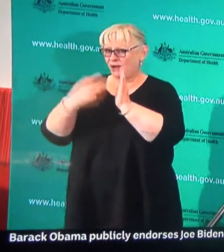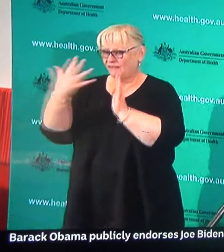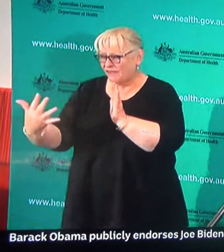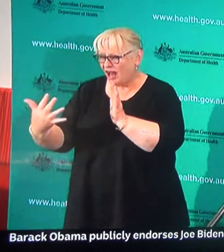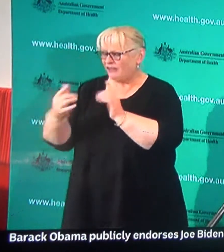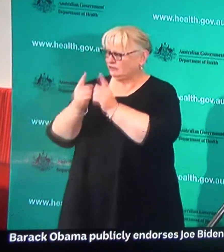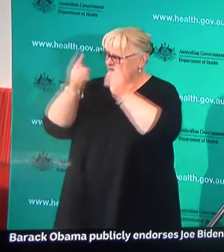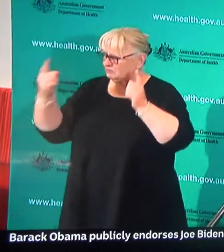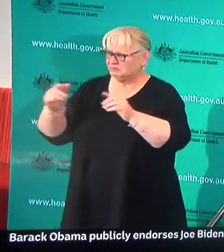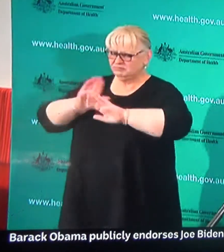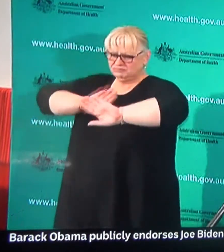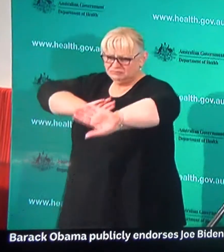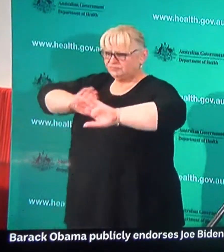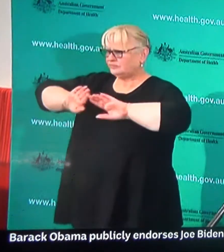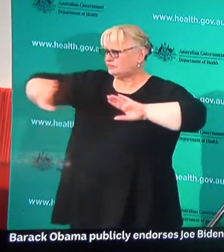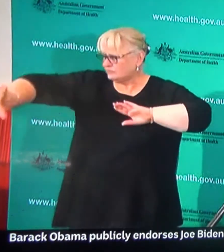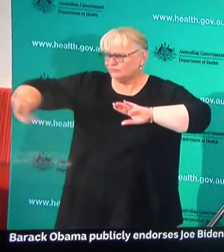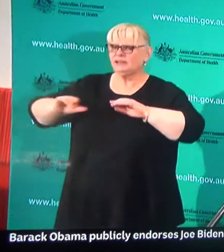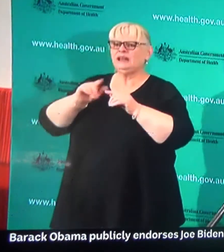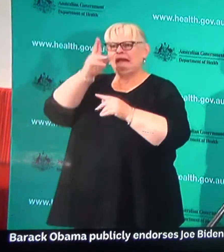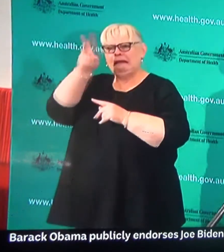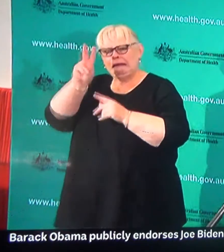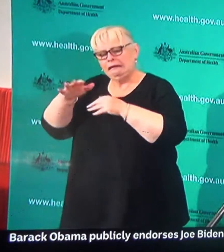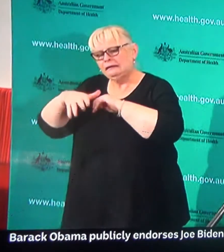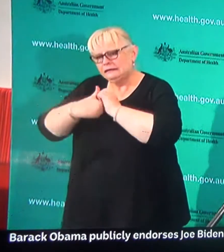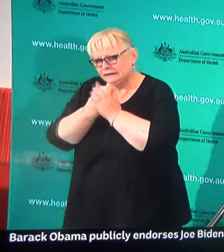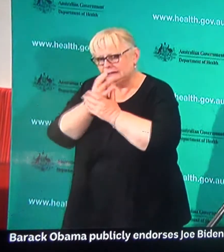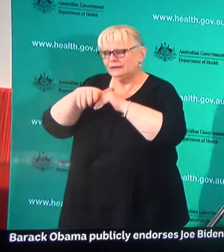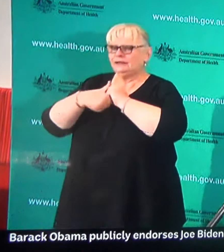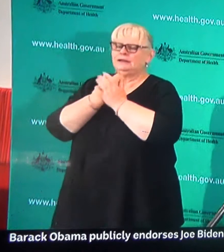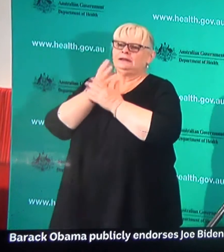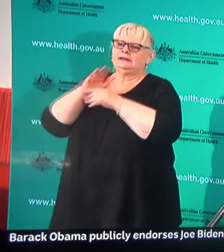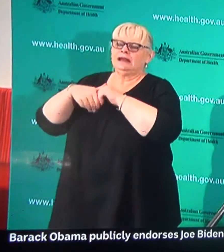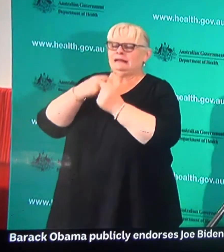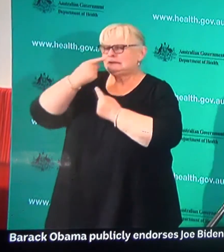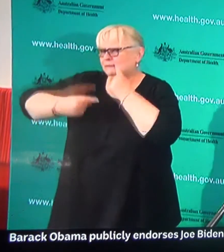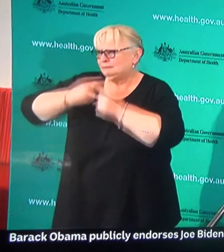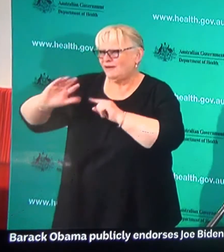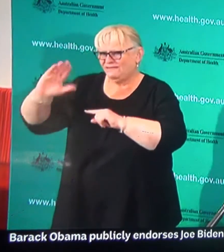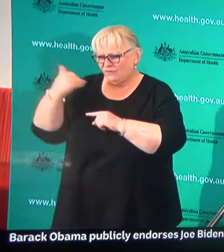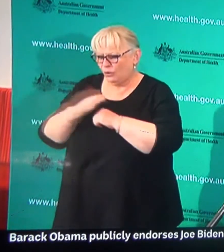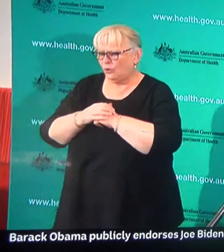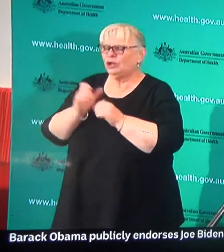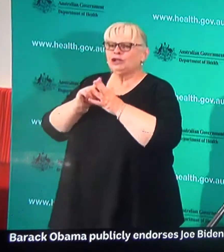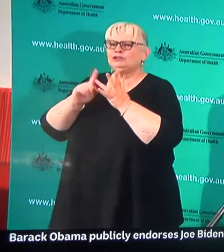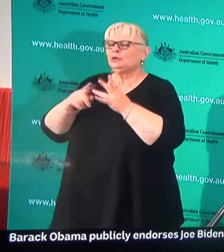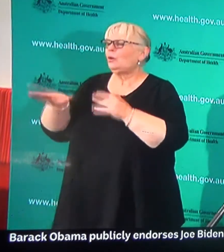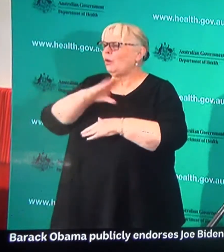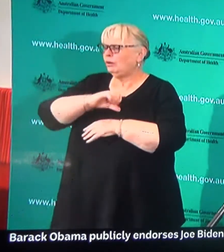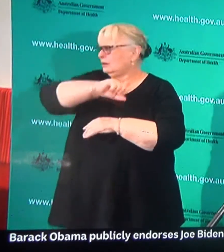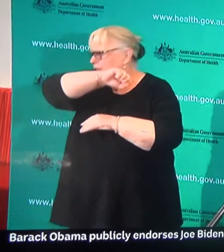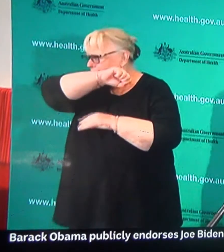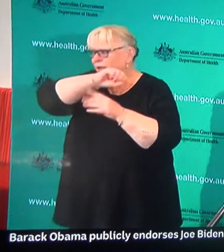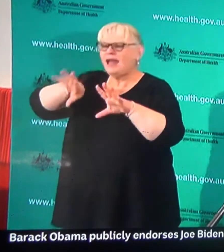got in place, stick to the hygiene advice that we have been providing to you, doing all the things